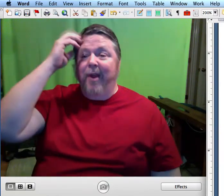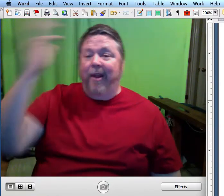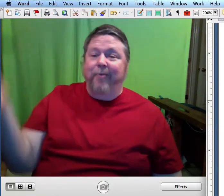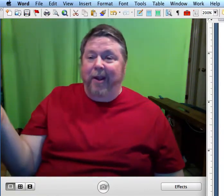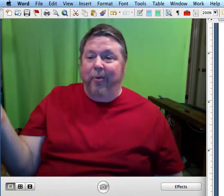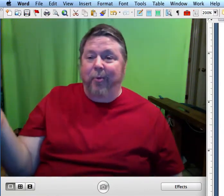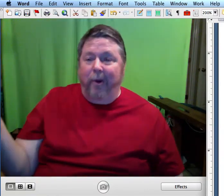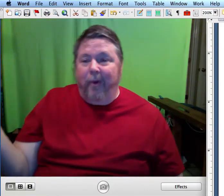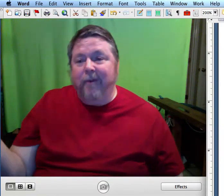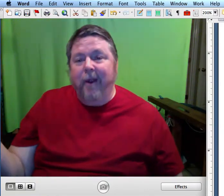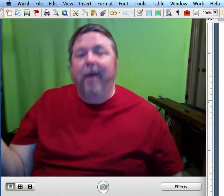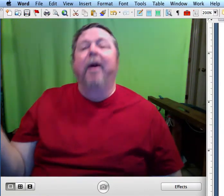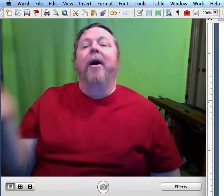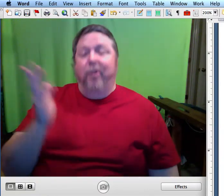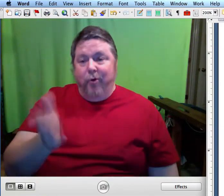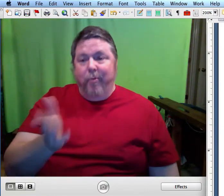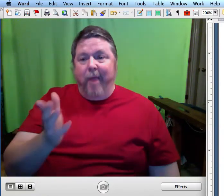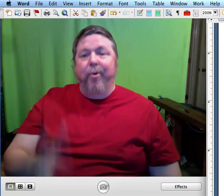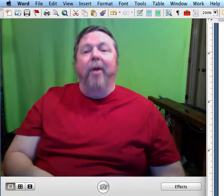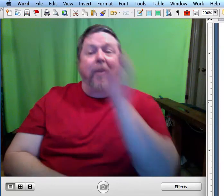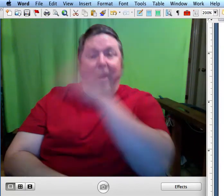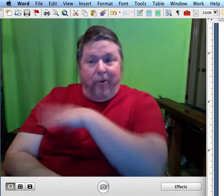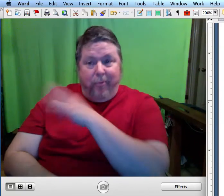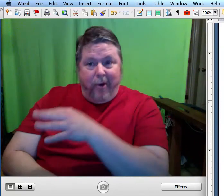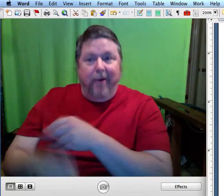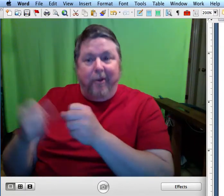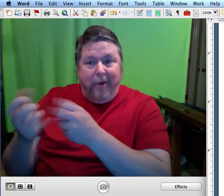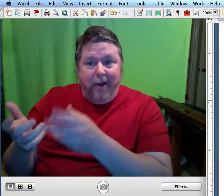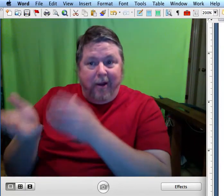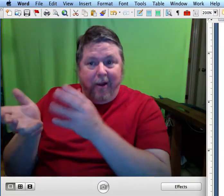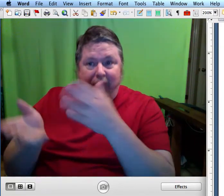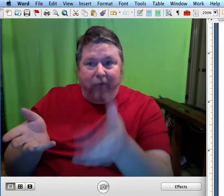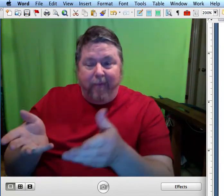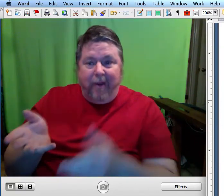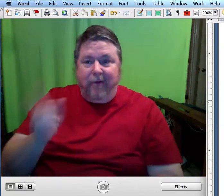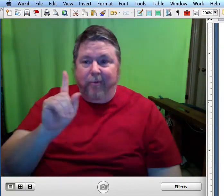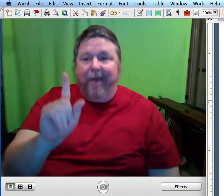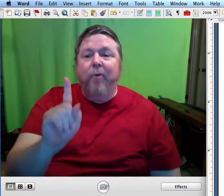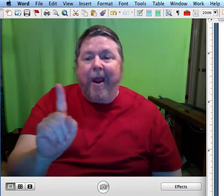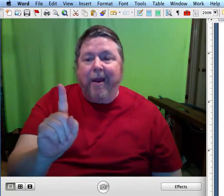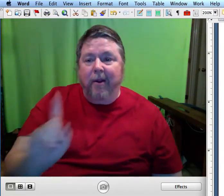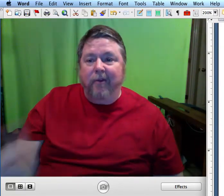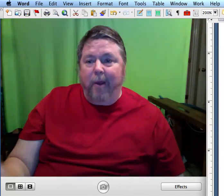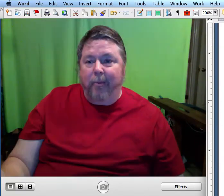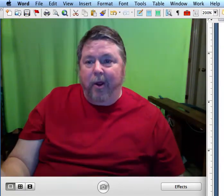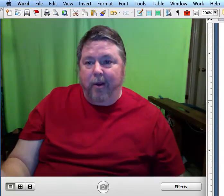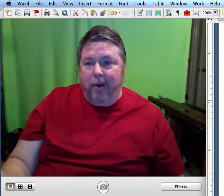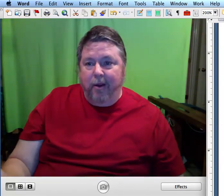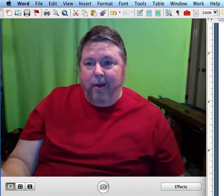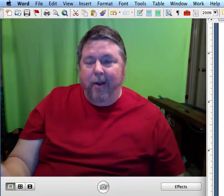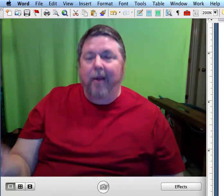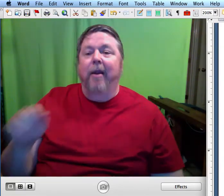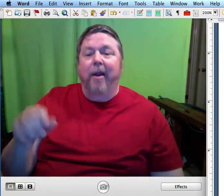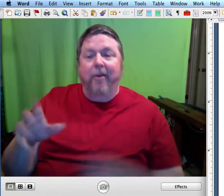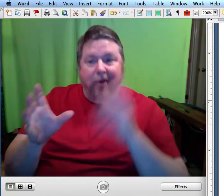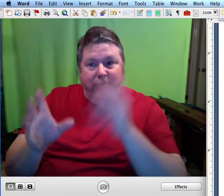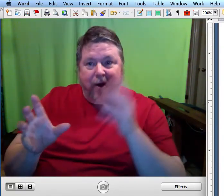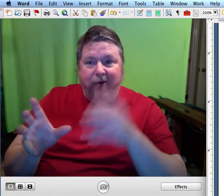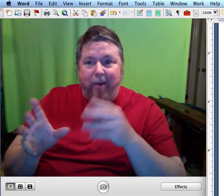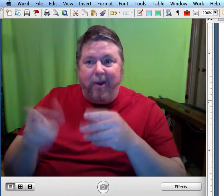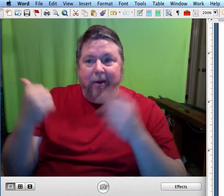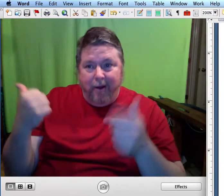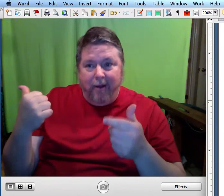oh yeah, that's what the other point was. You may put the other point at the beginning of your message, but you have to wait until they stop talking. And then you can